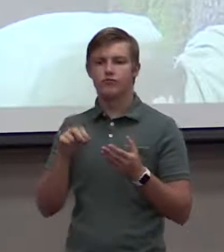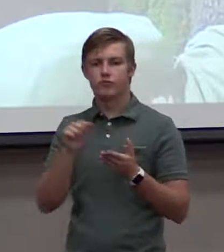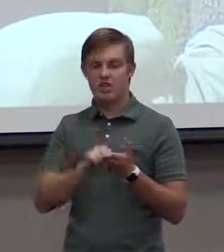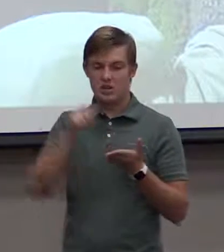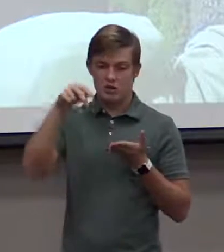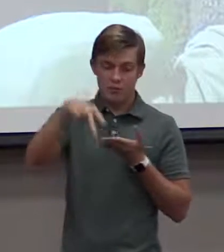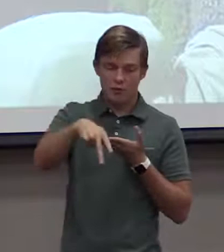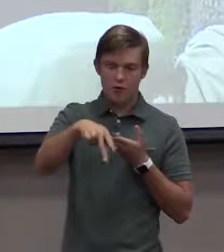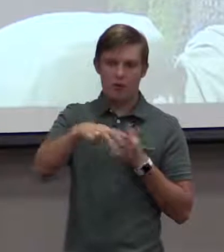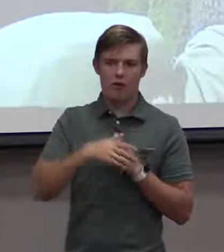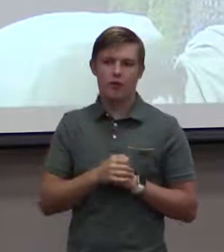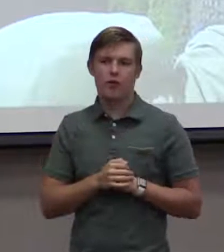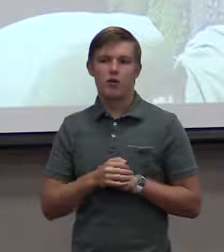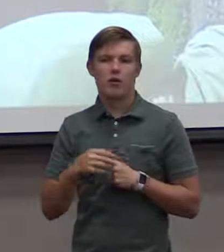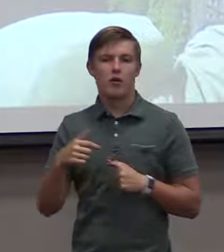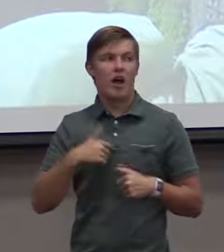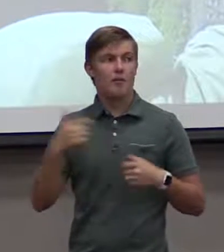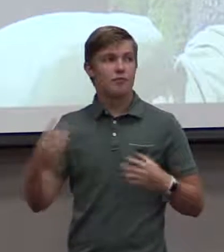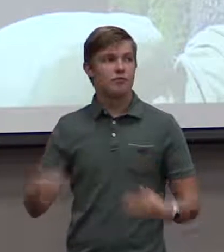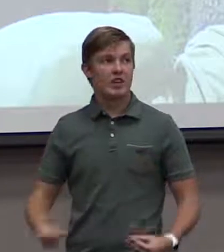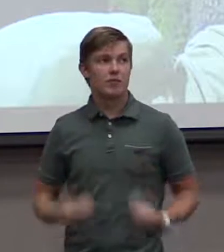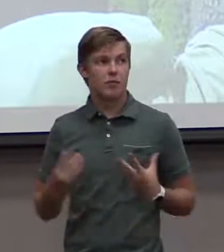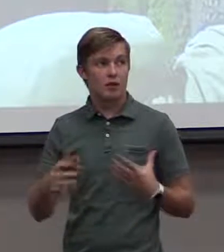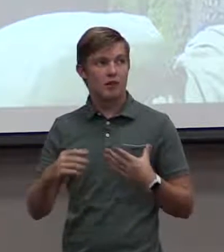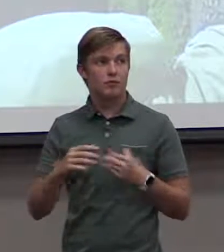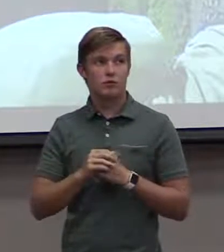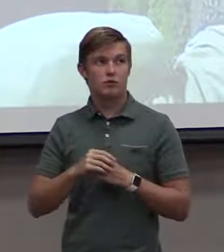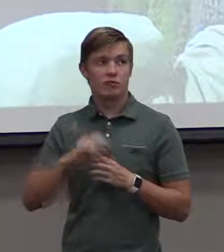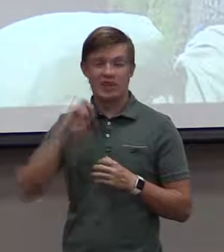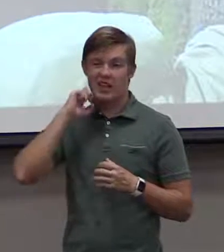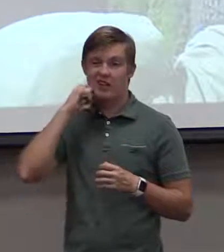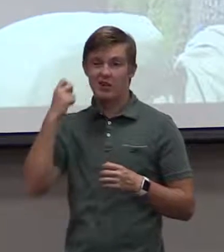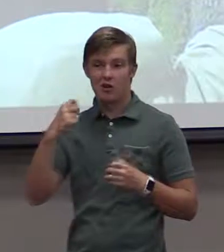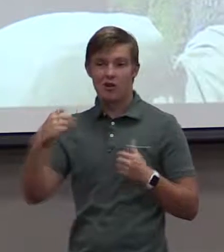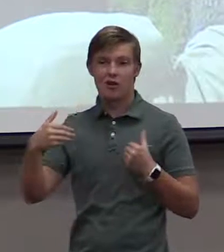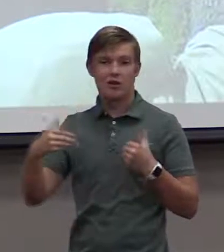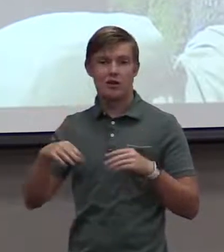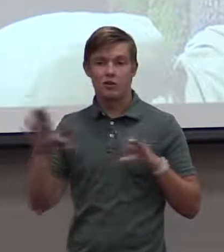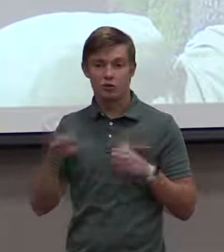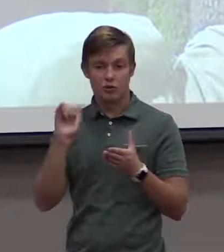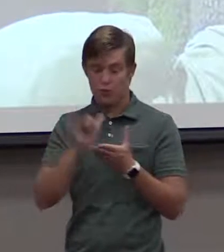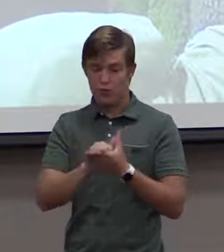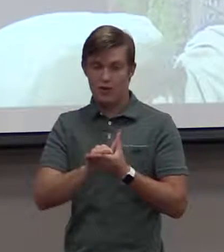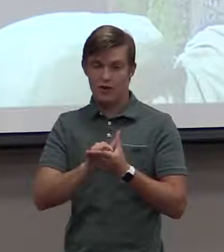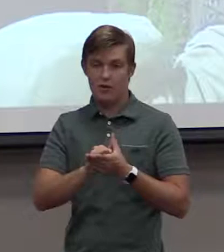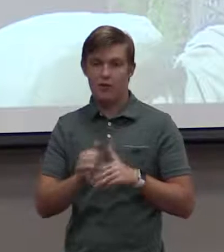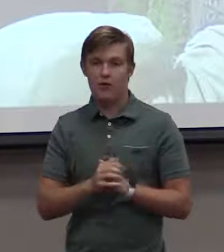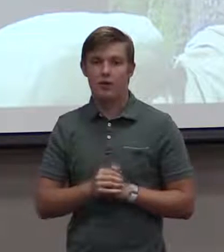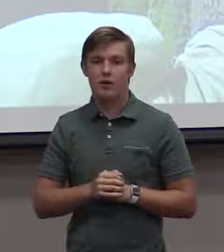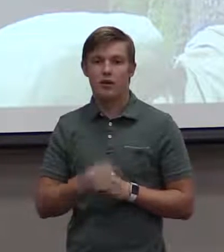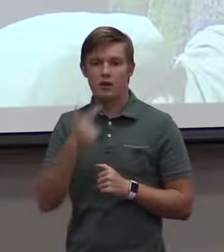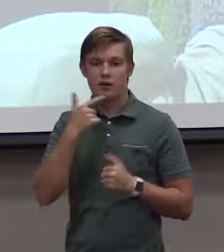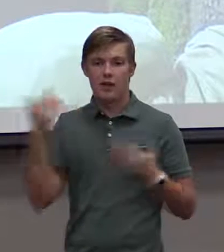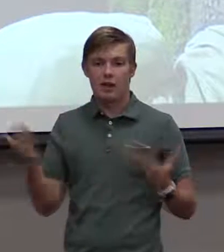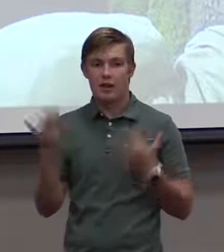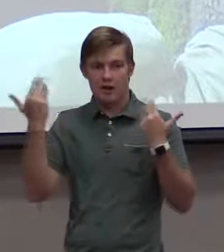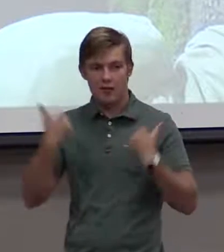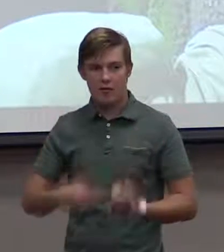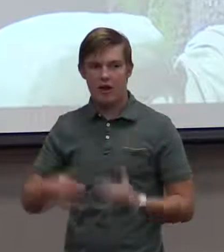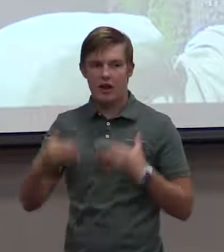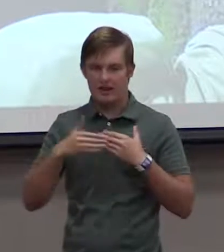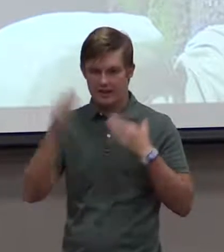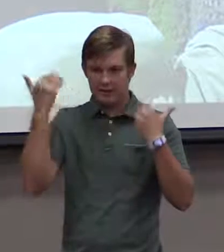just so inspired by just the amount of guts it takes to do something like that. To say, here am I, send